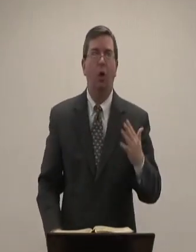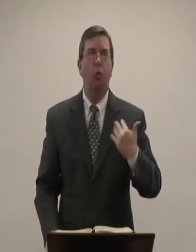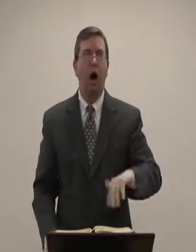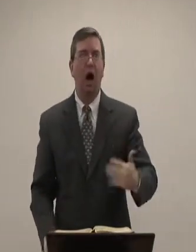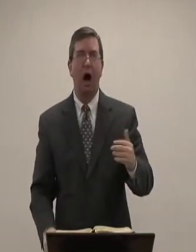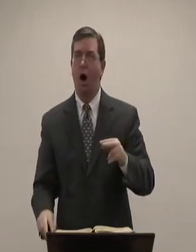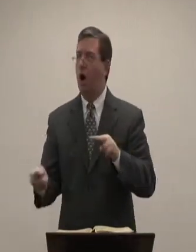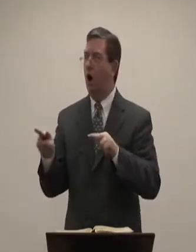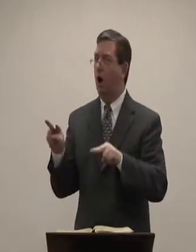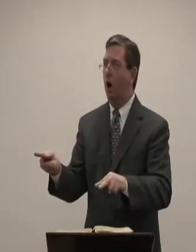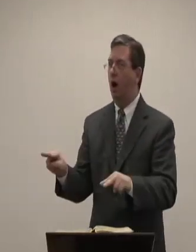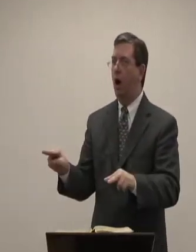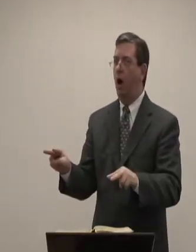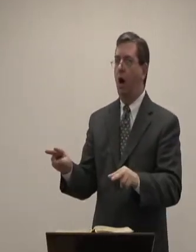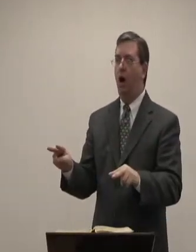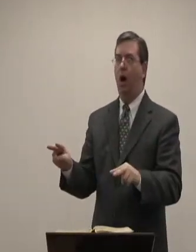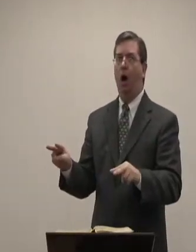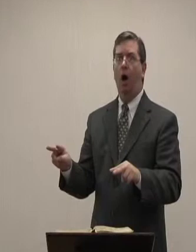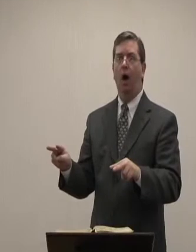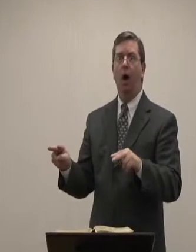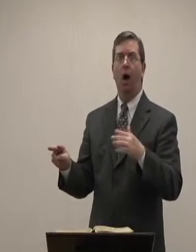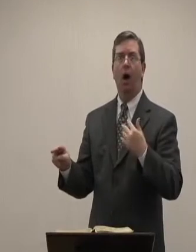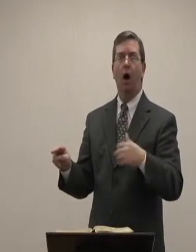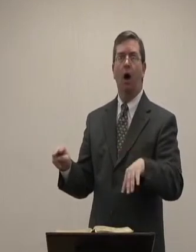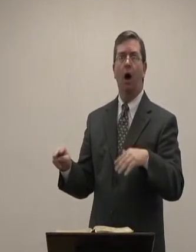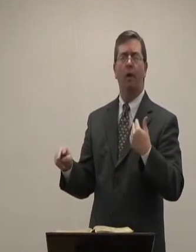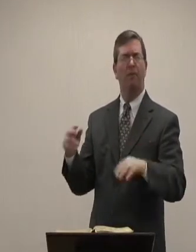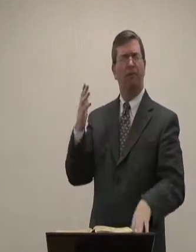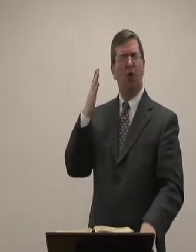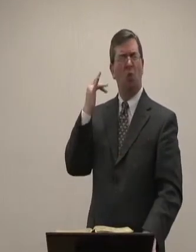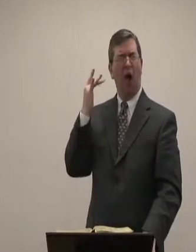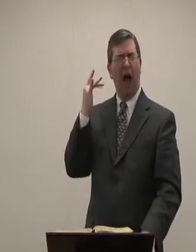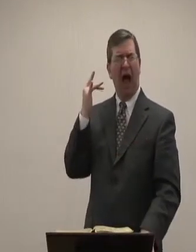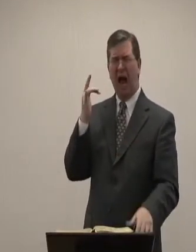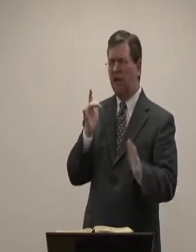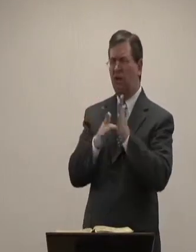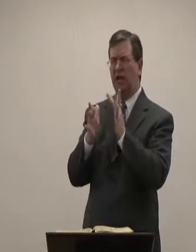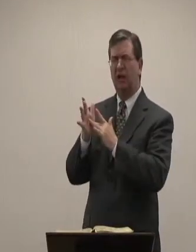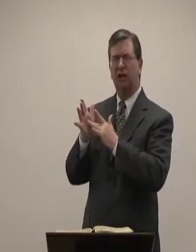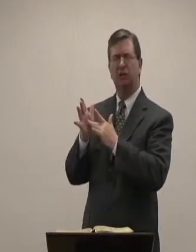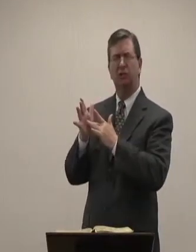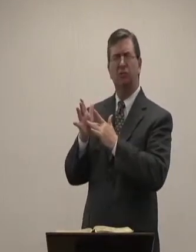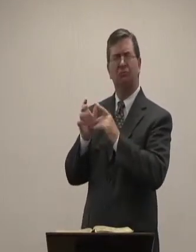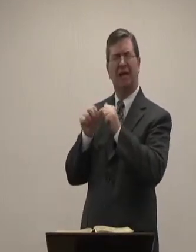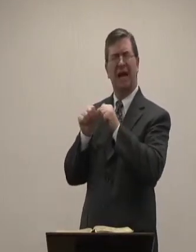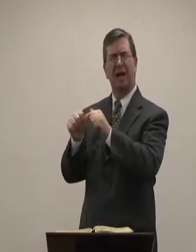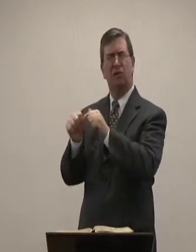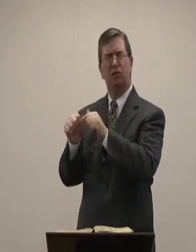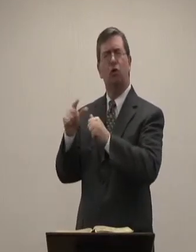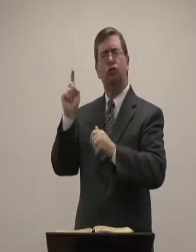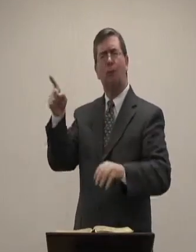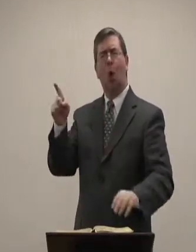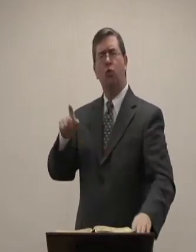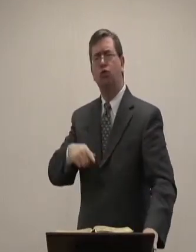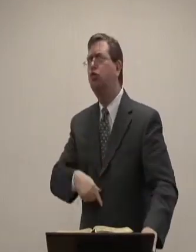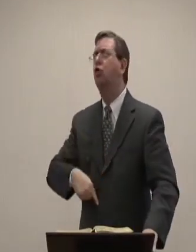And they fellowshiped together, and the people were in amazement. They were in awe of Jesus.